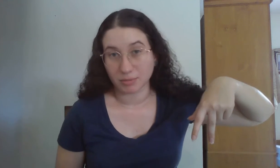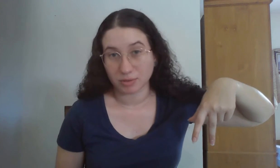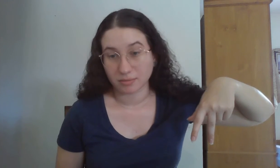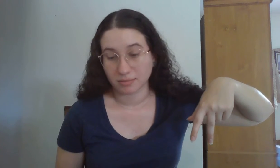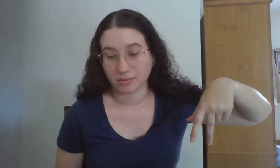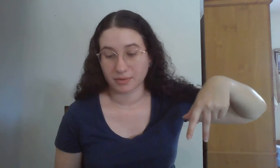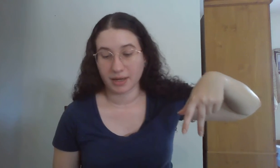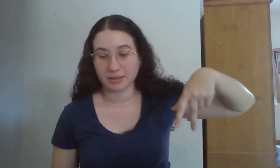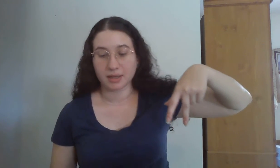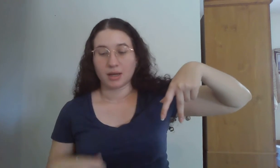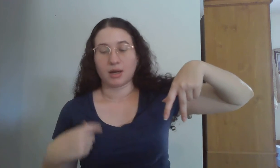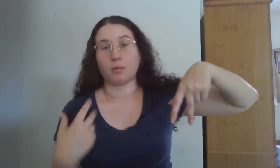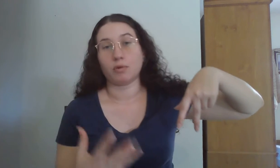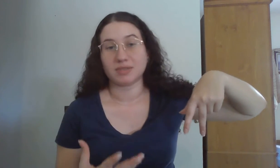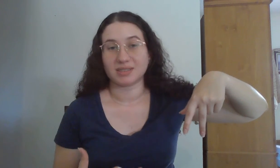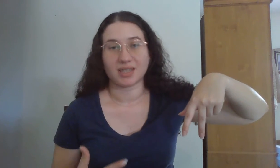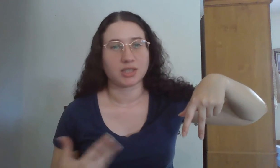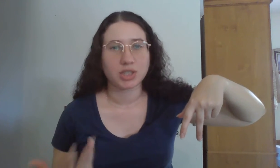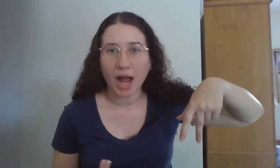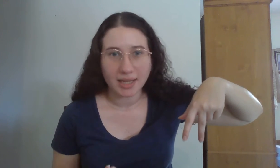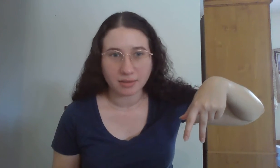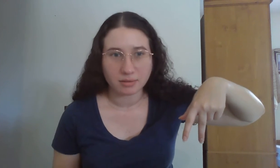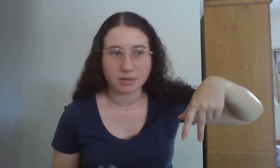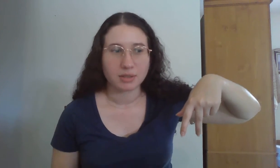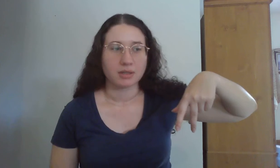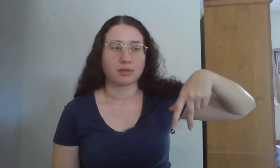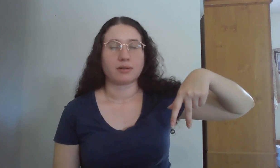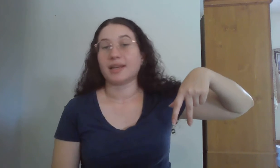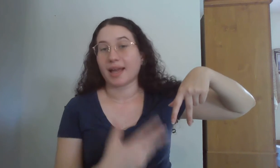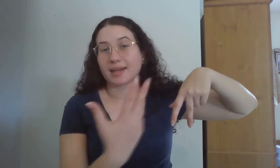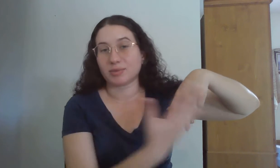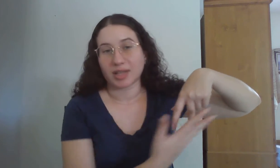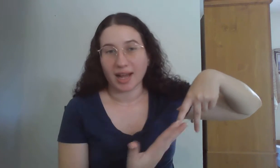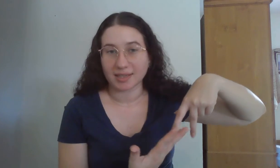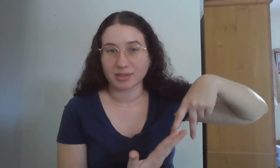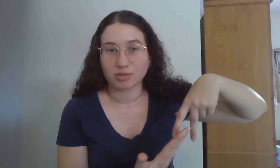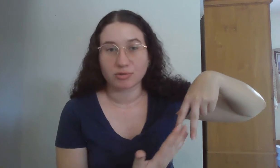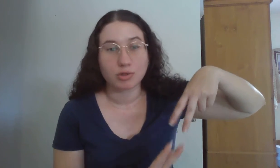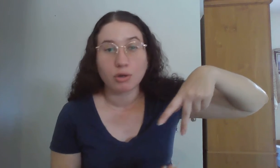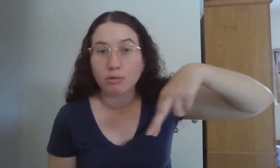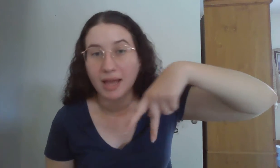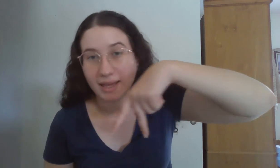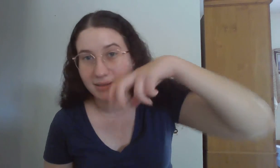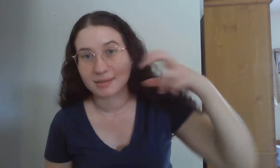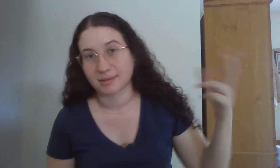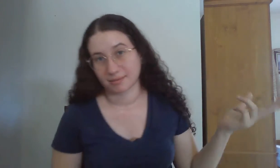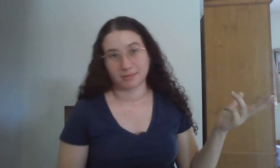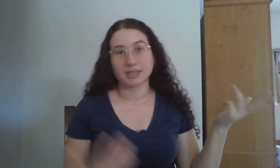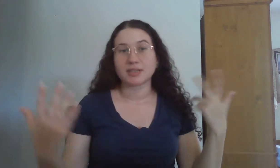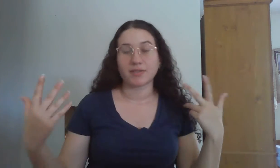animal, right? A woman, a child, or any animal that has 2 legs, right? Stuff like